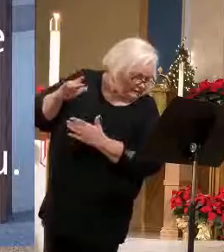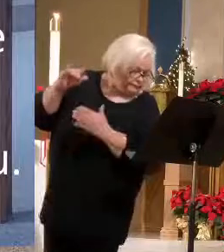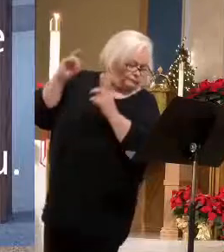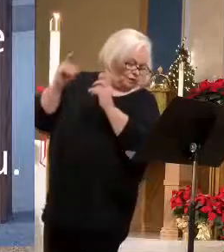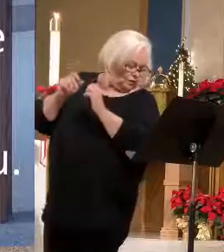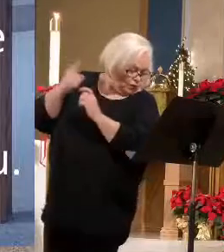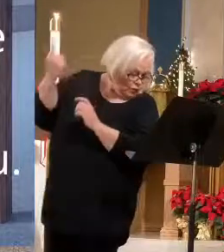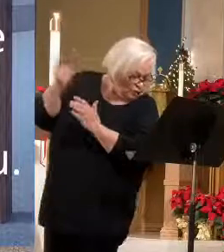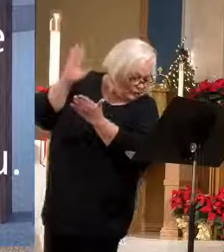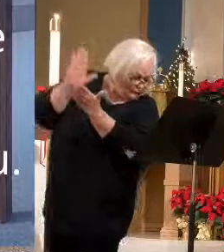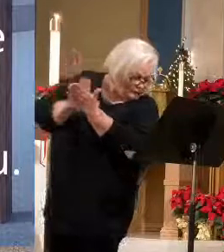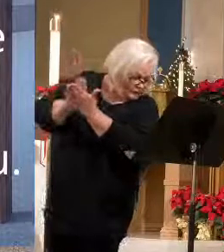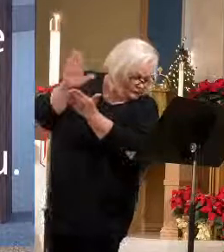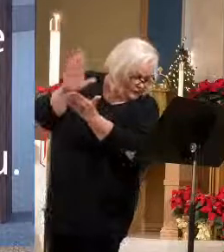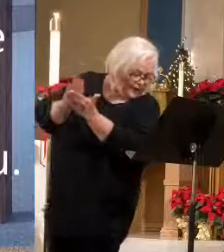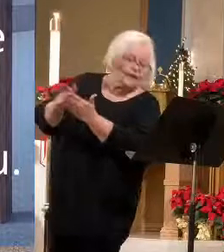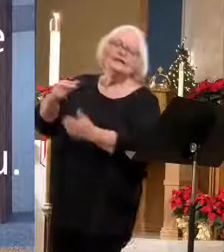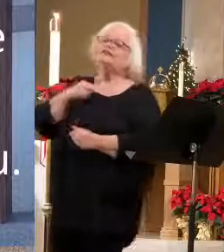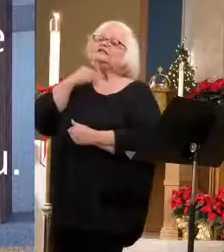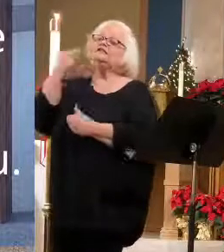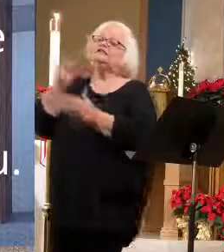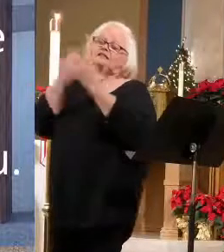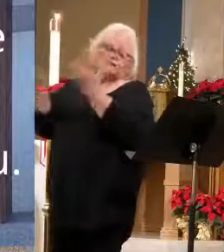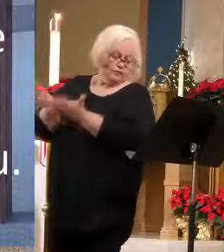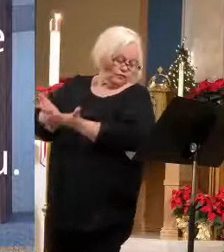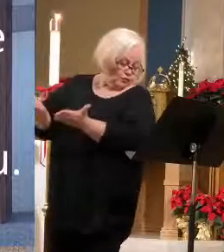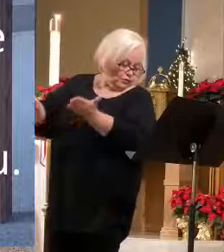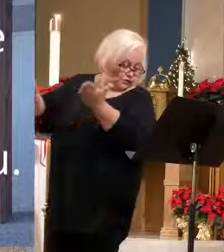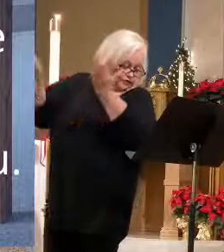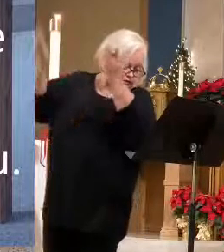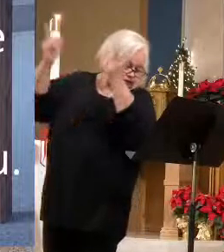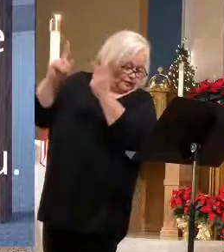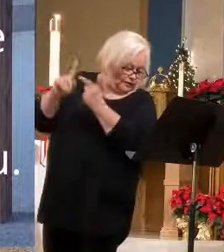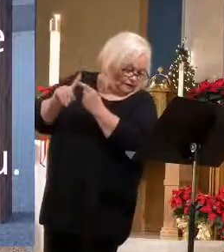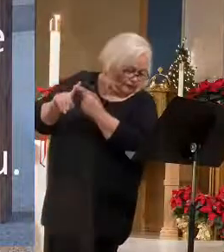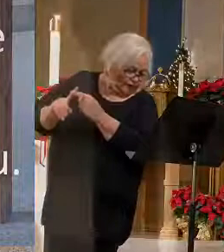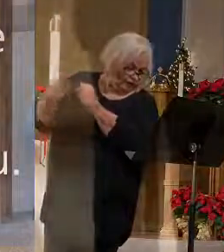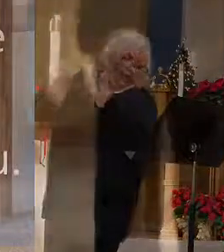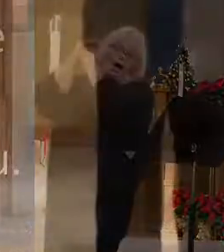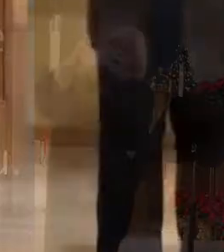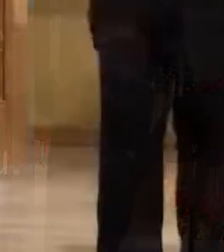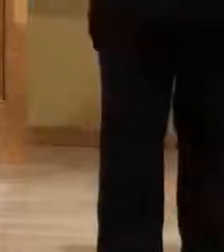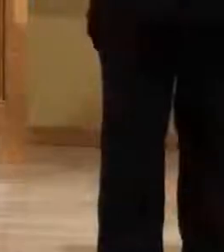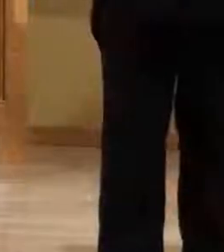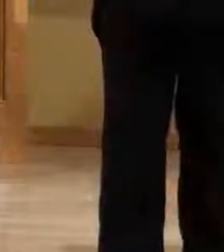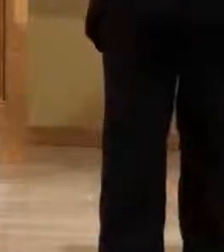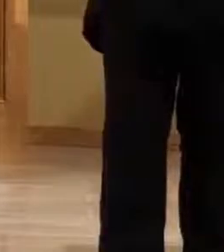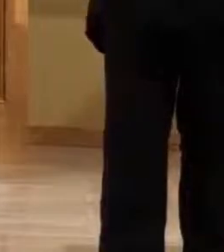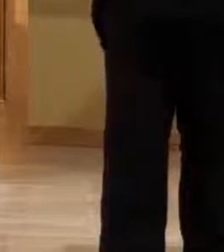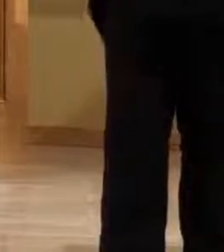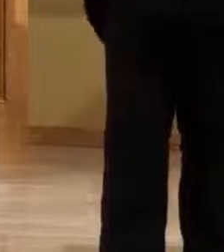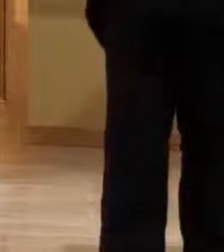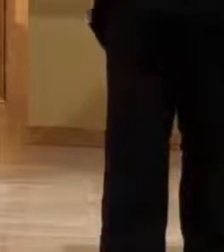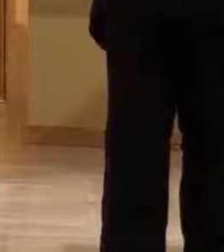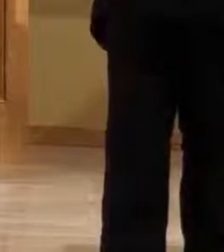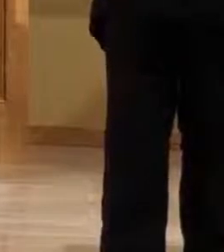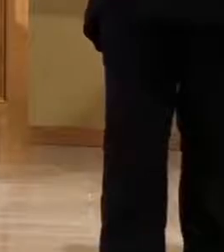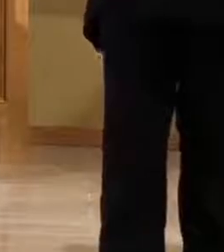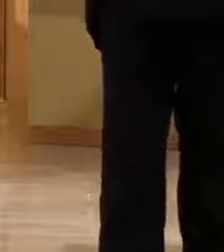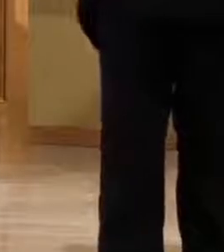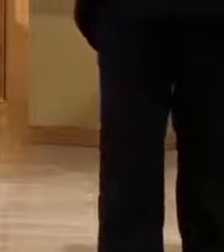praising, voices raising, worshiping God on high.